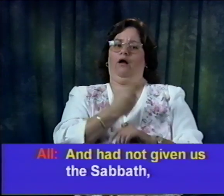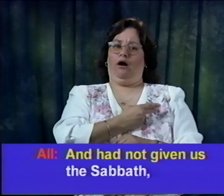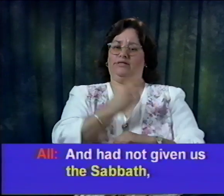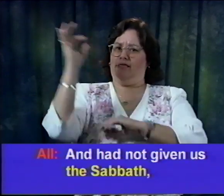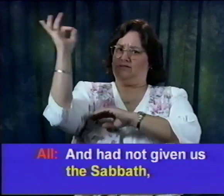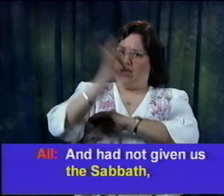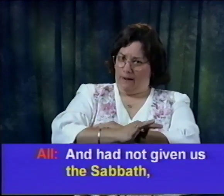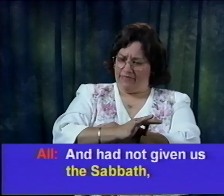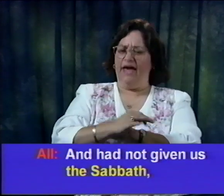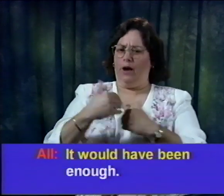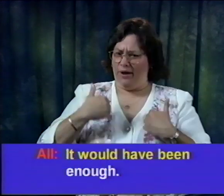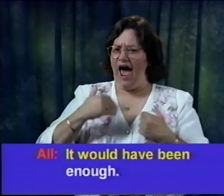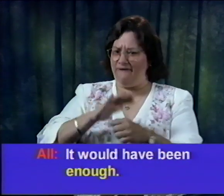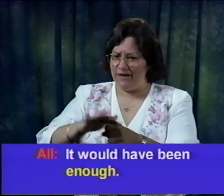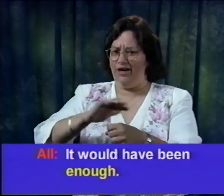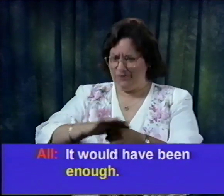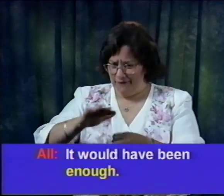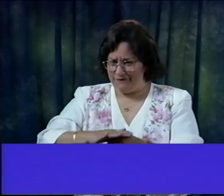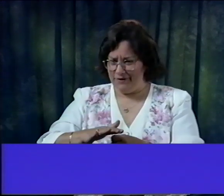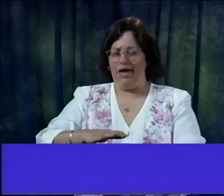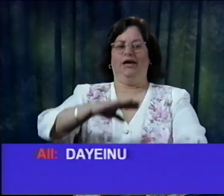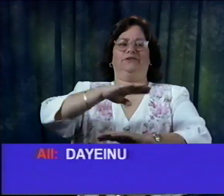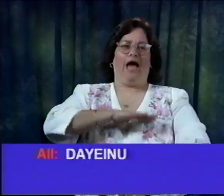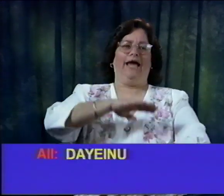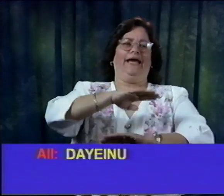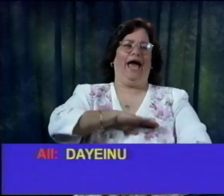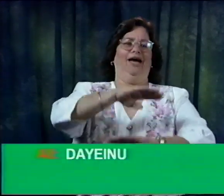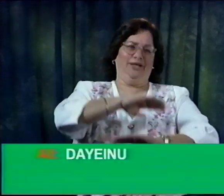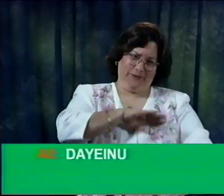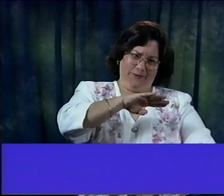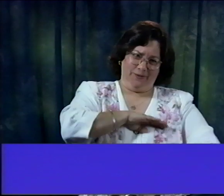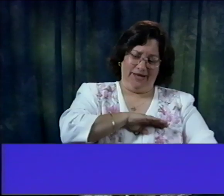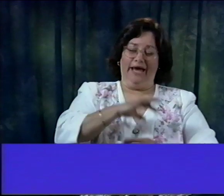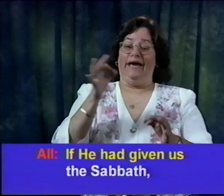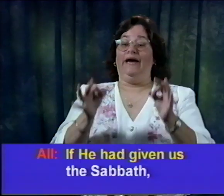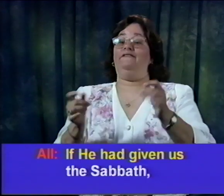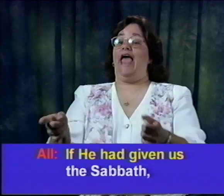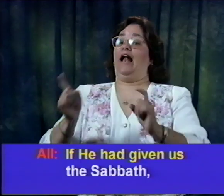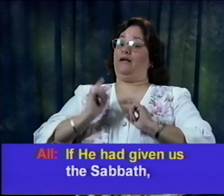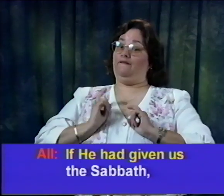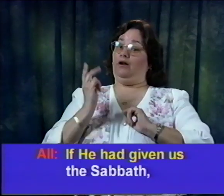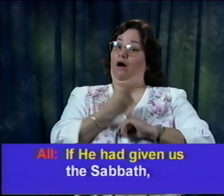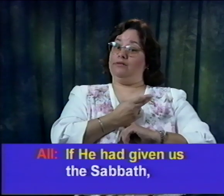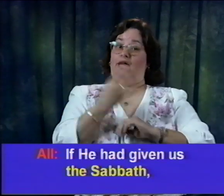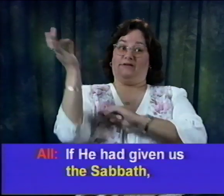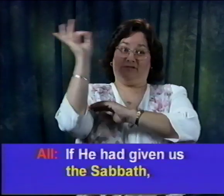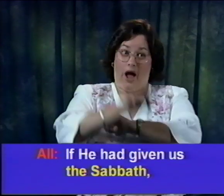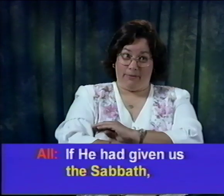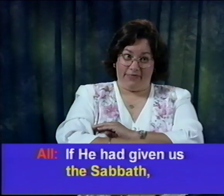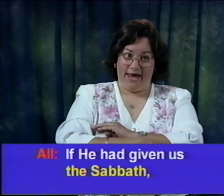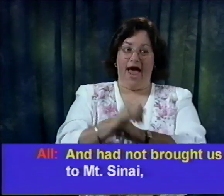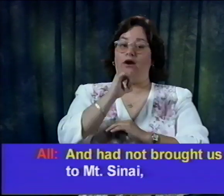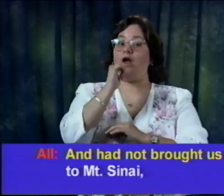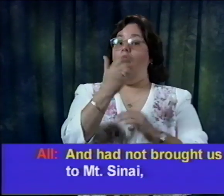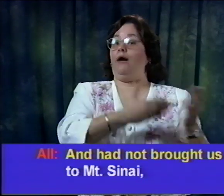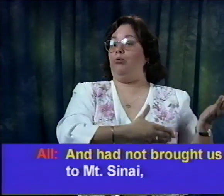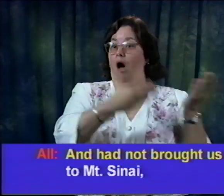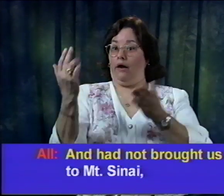had not given us the Sabbath, it would have been enough. Dayenu. If he had given us the Sabbath and had